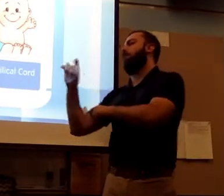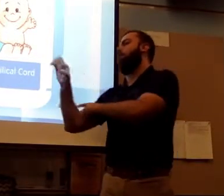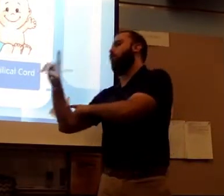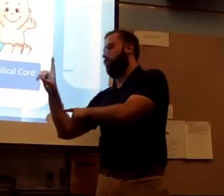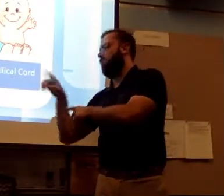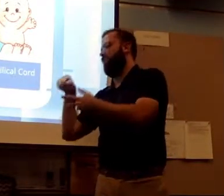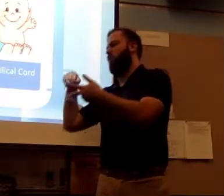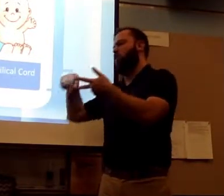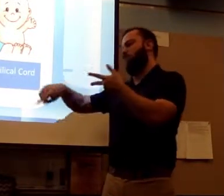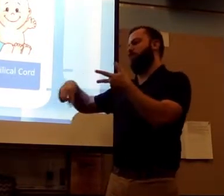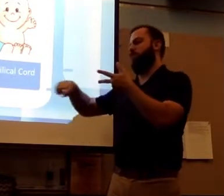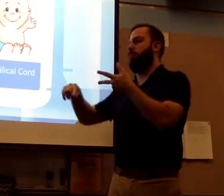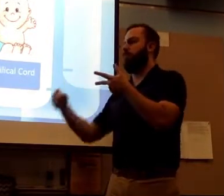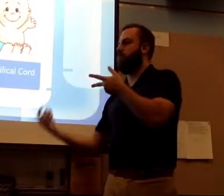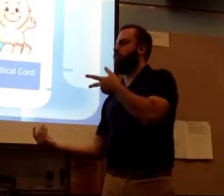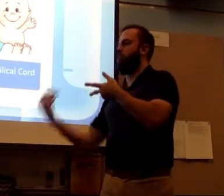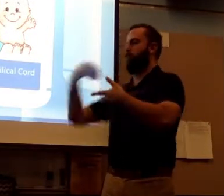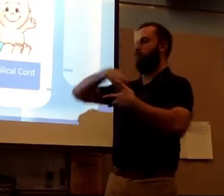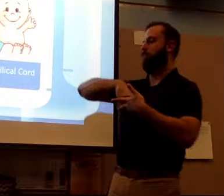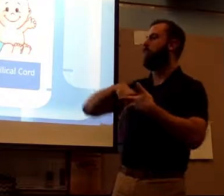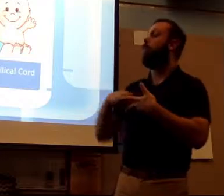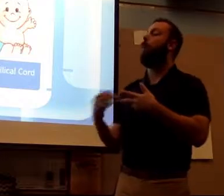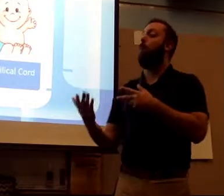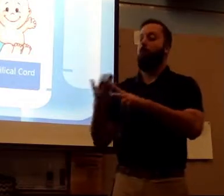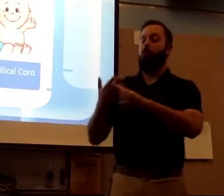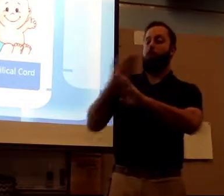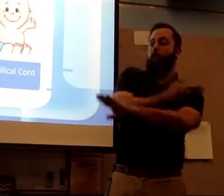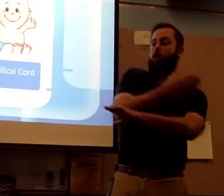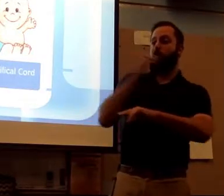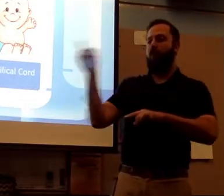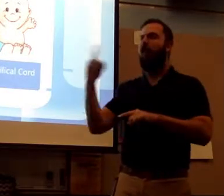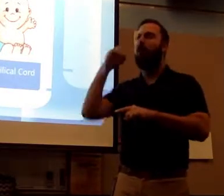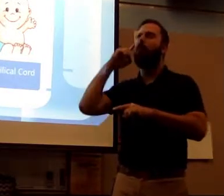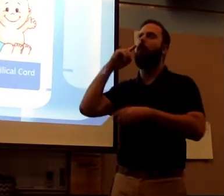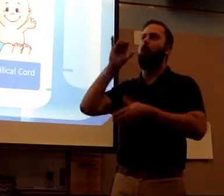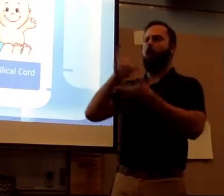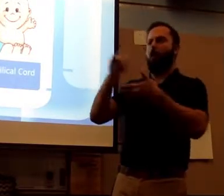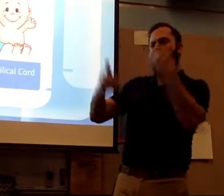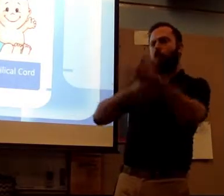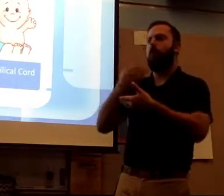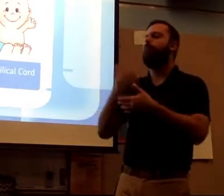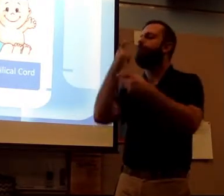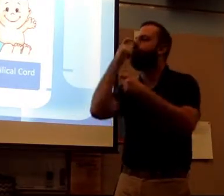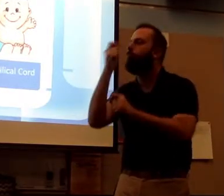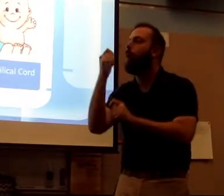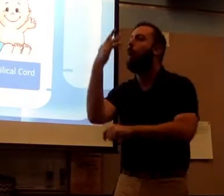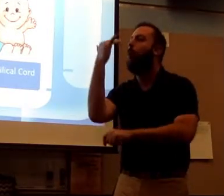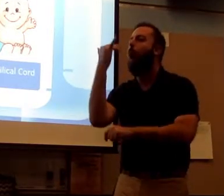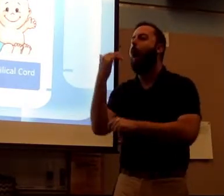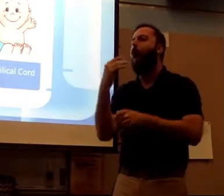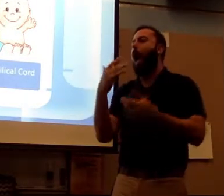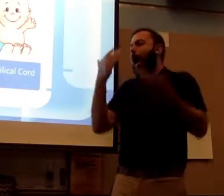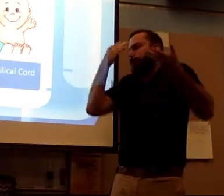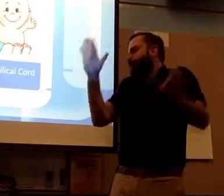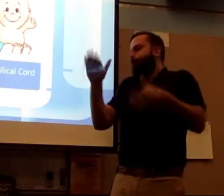Before, I thought the process of bone marrow transplants was really interesting because I never knew what the process was. You